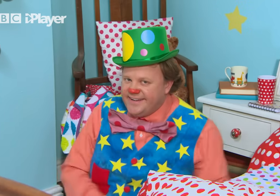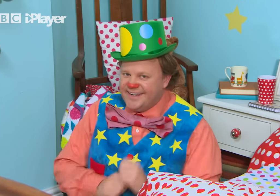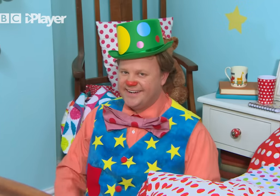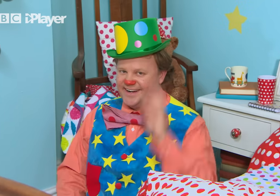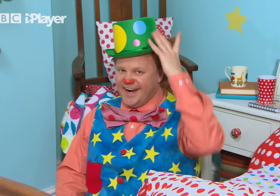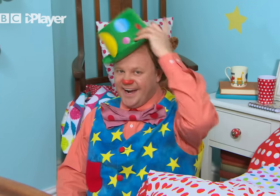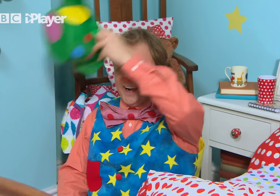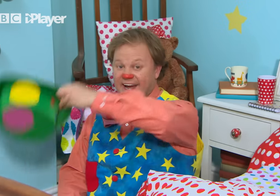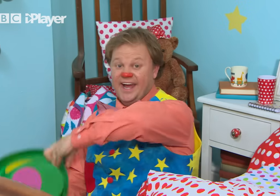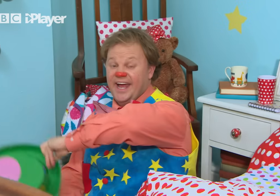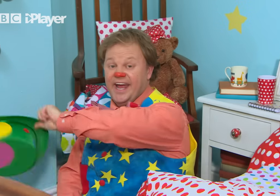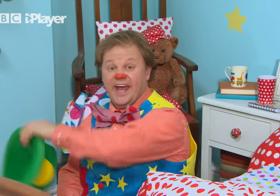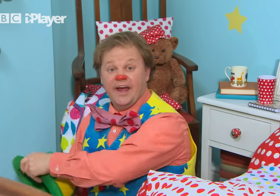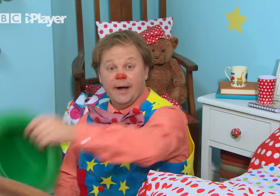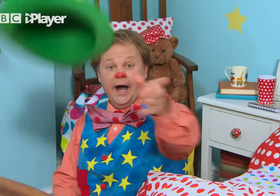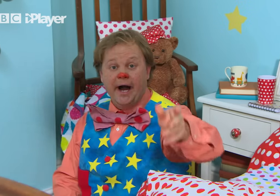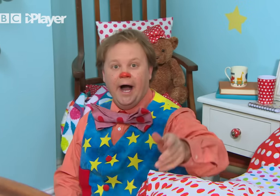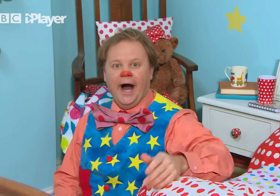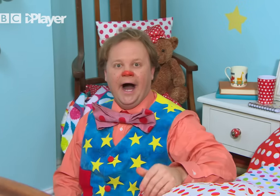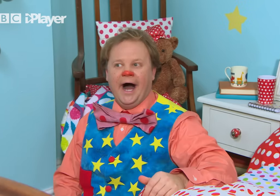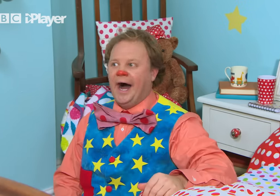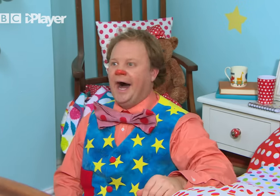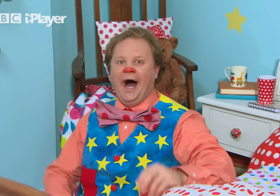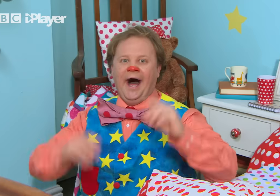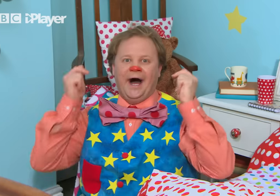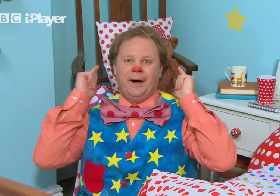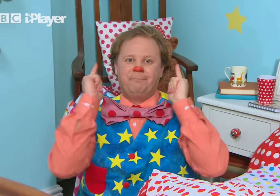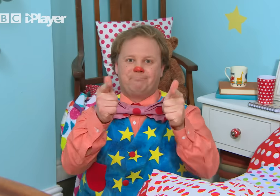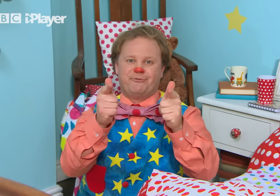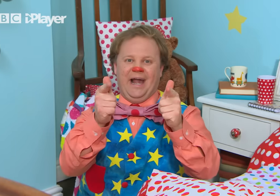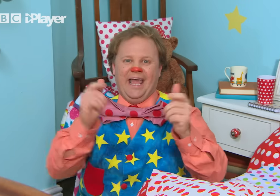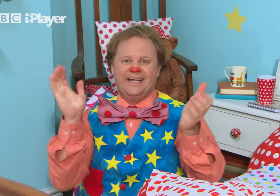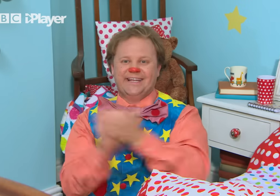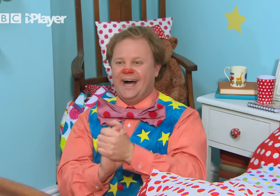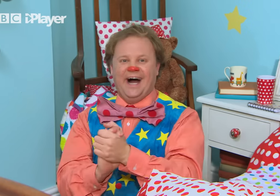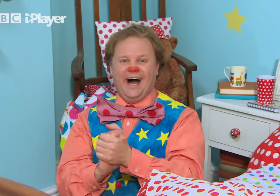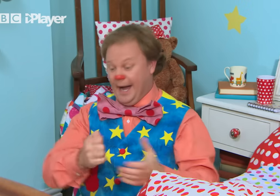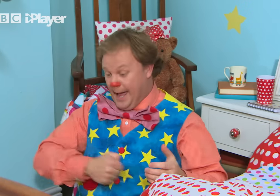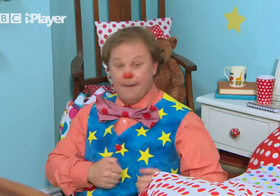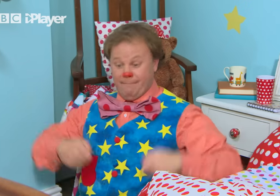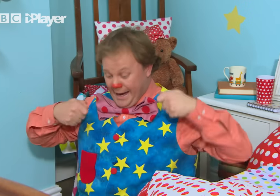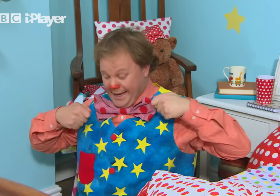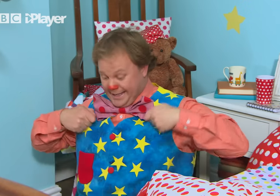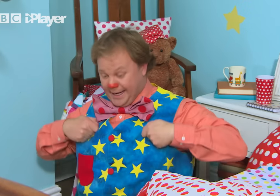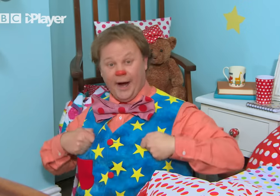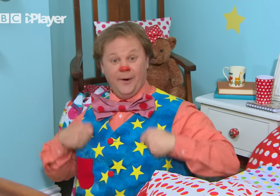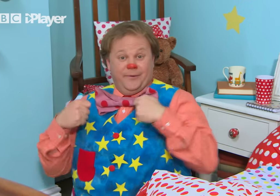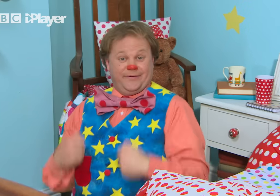Have you lost your coat, Mr. Tumble? Aha! Brilliant! My coat!